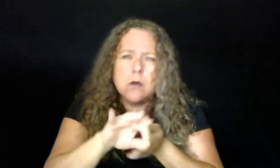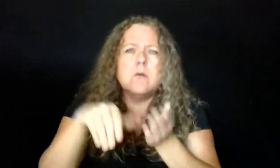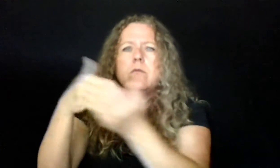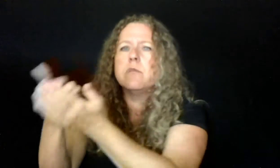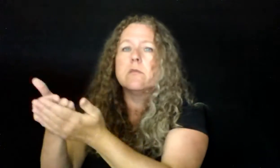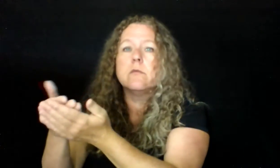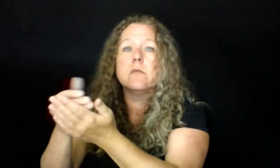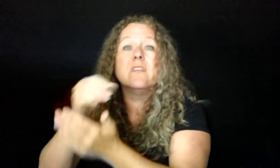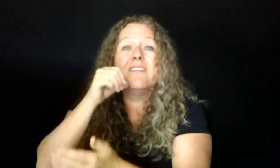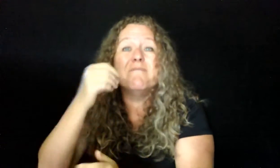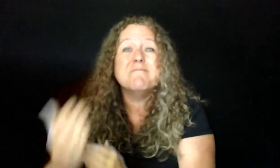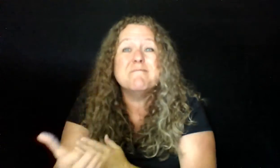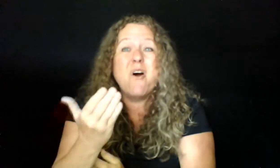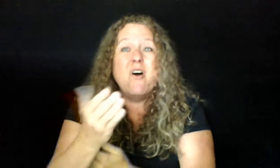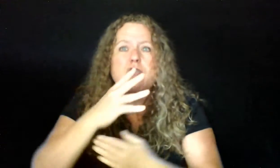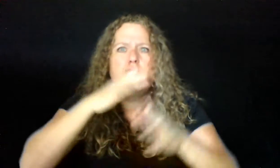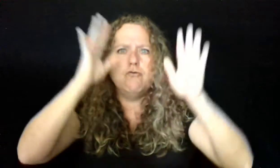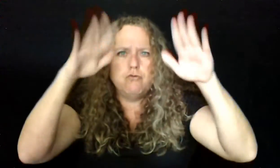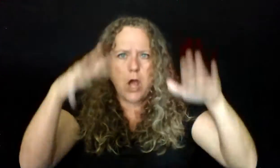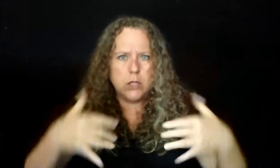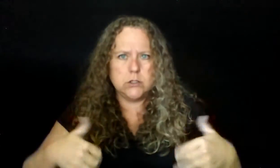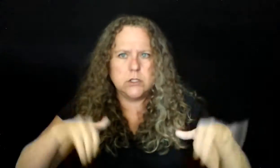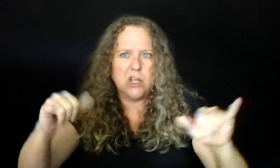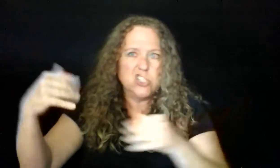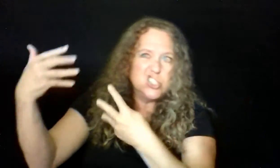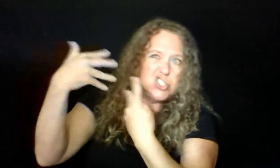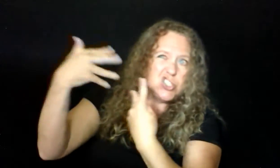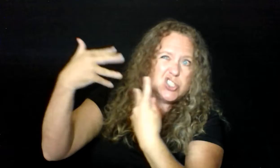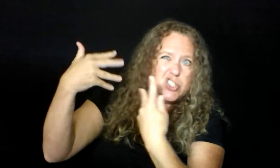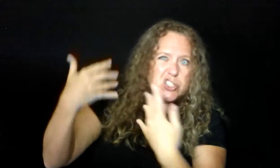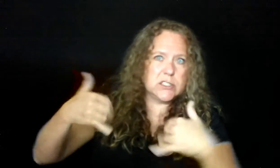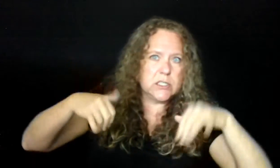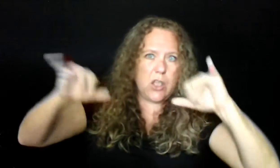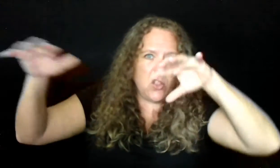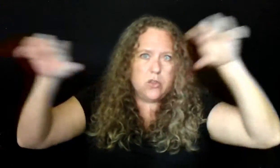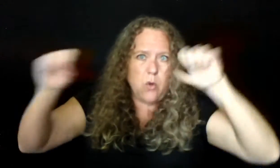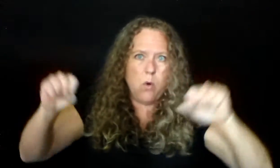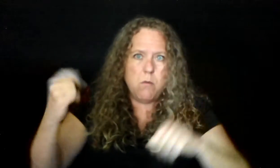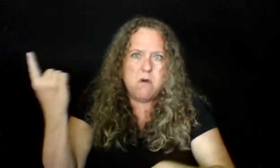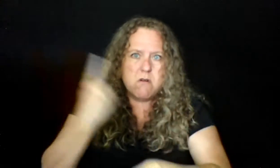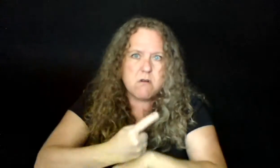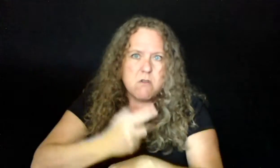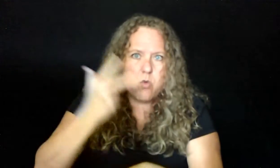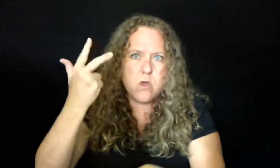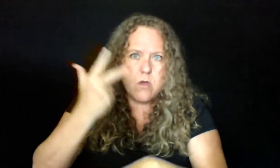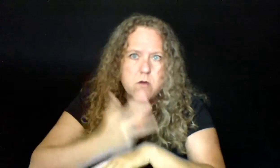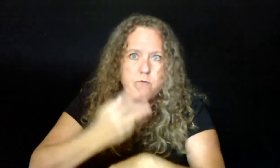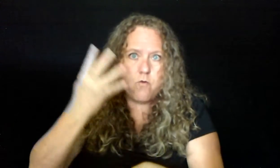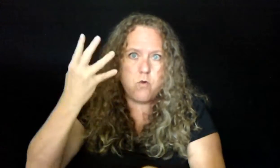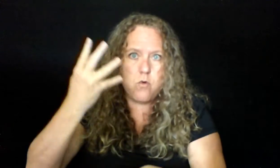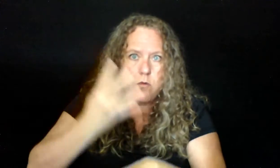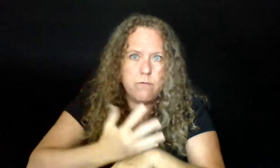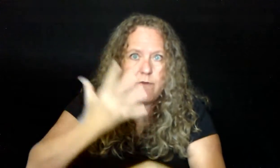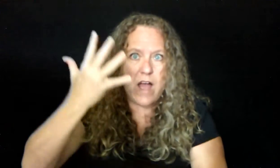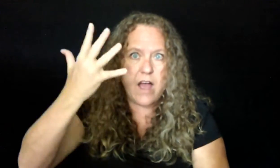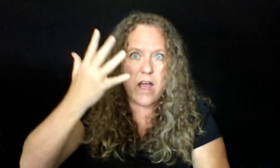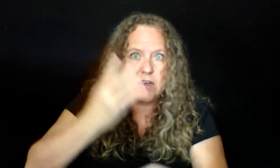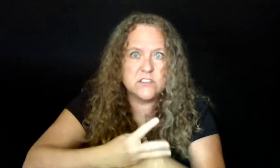raining. Still windy. Still storming. Day 3, day 4, day 5, day 6, day 7, day 8,